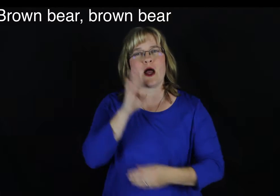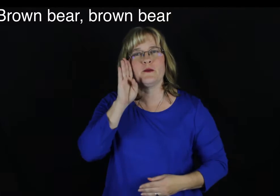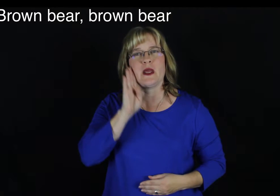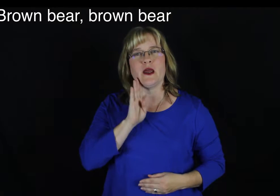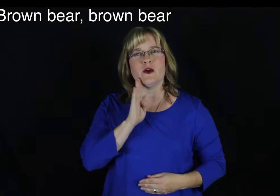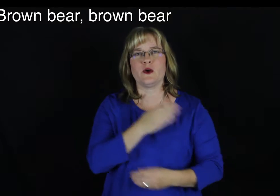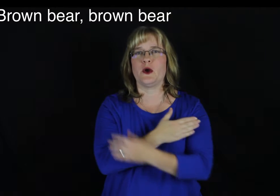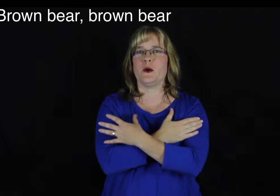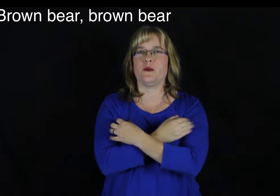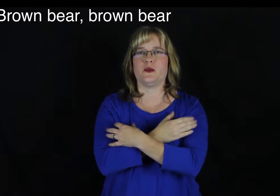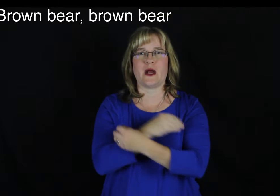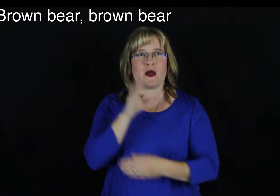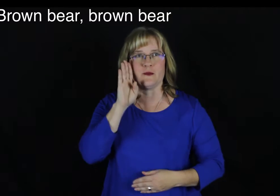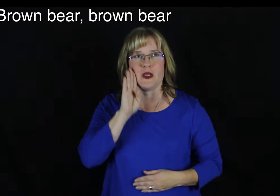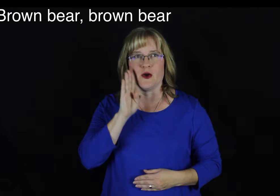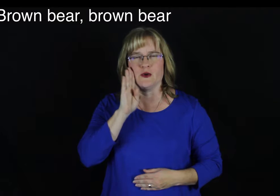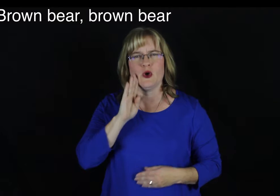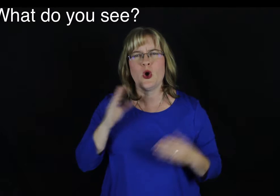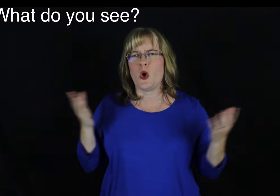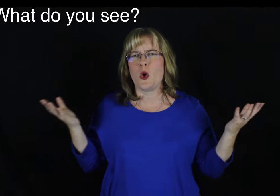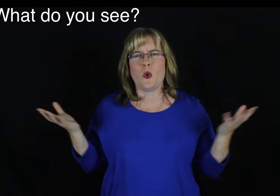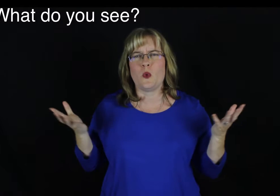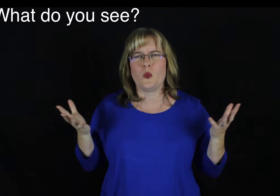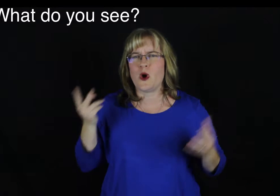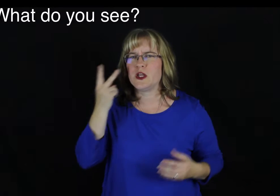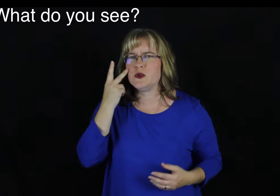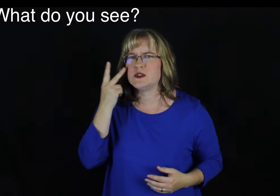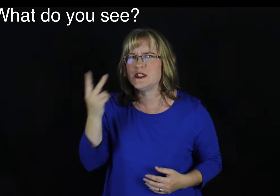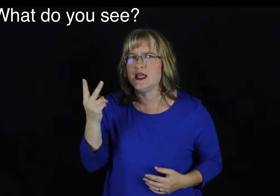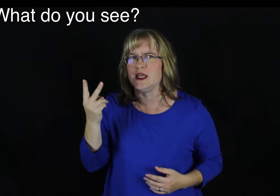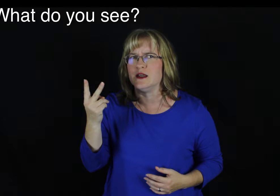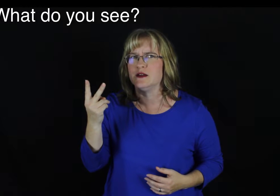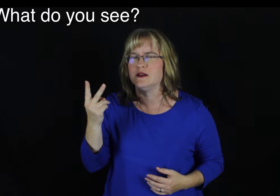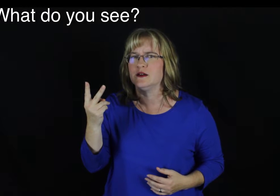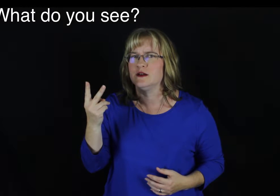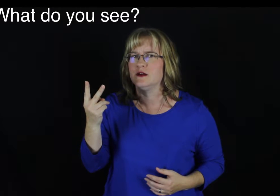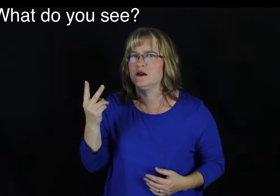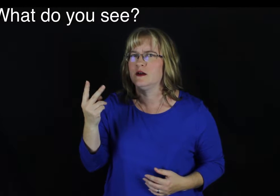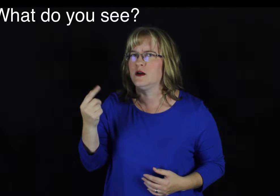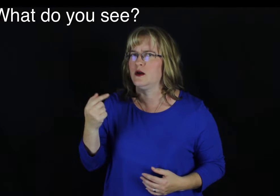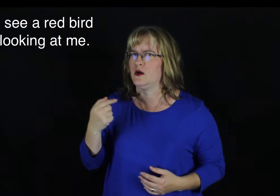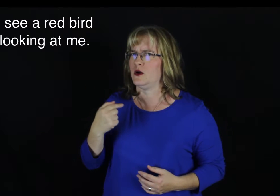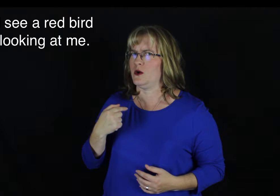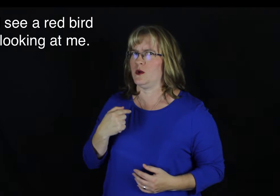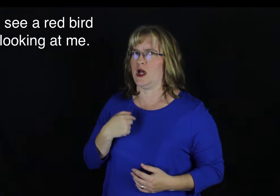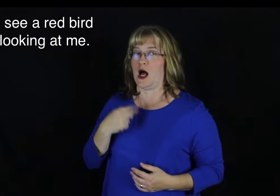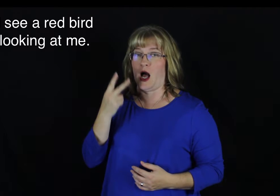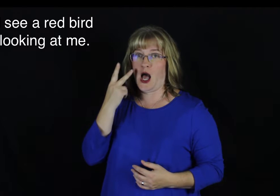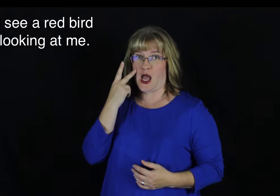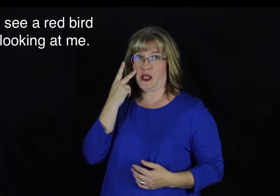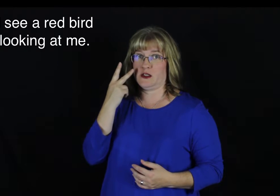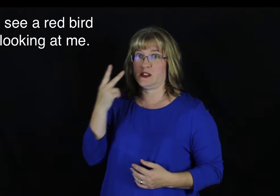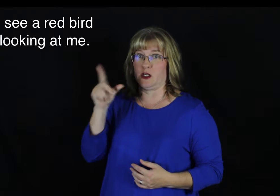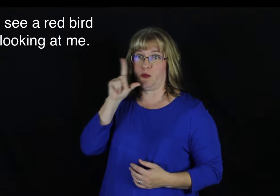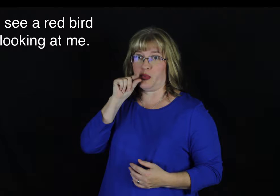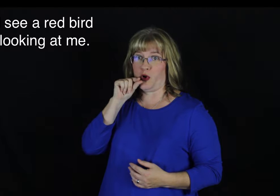Brown Bear, Brown Bear, what do you see? Well, I see a